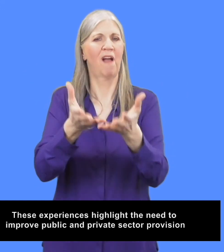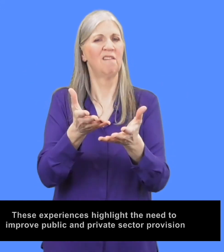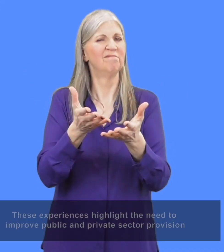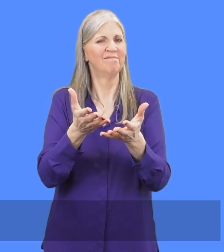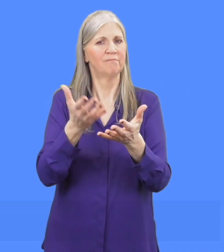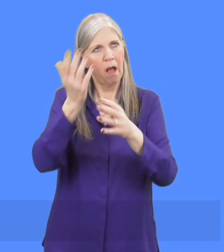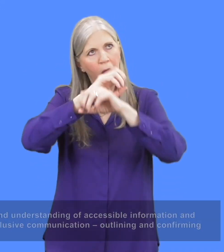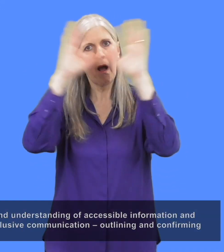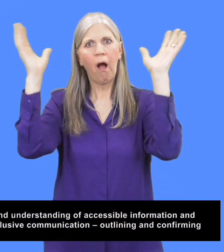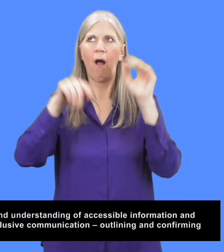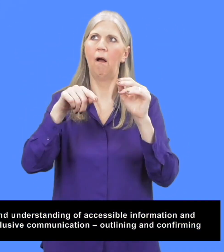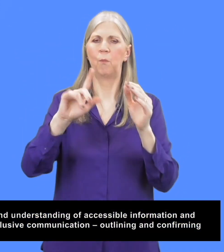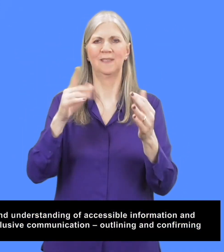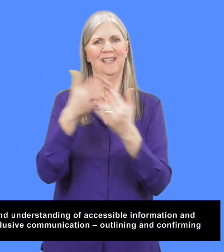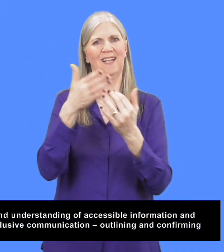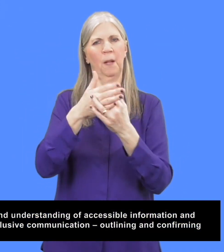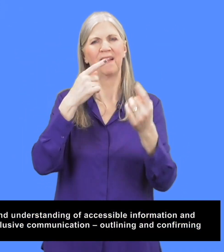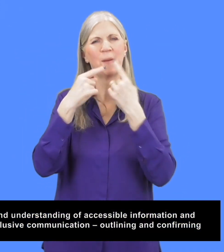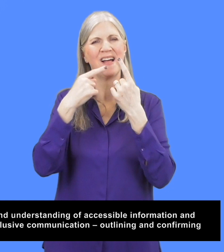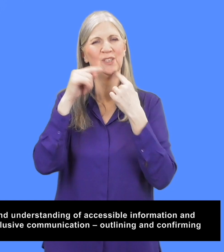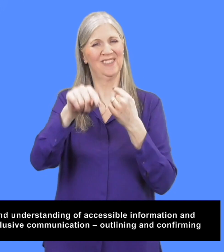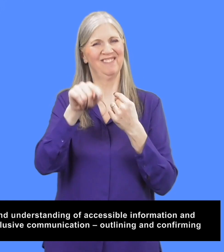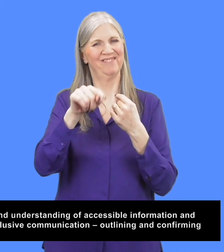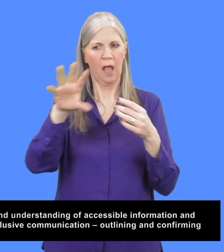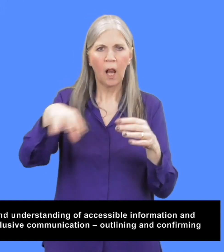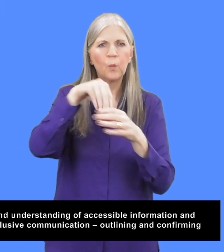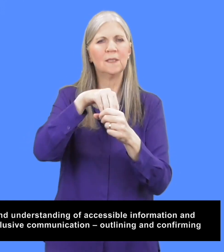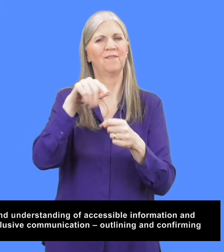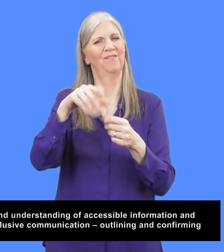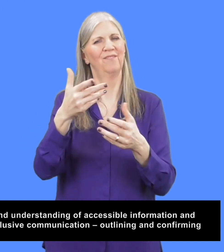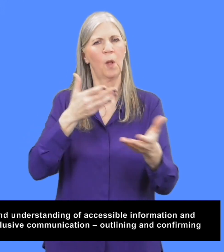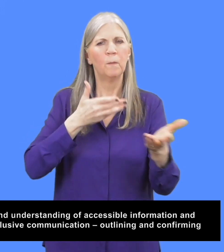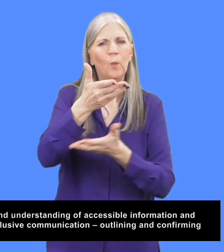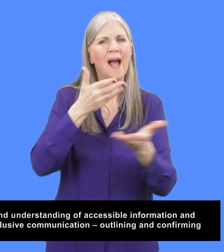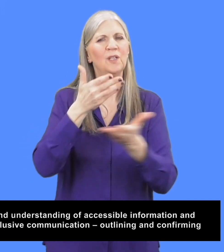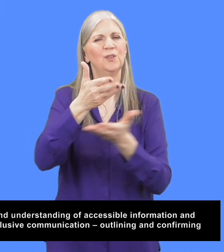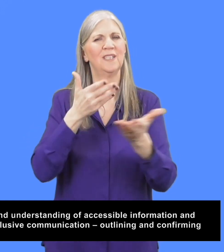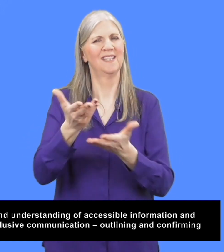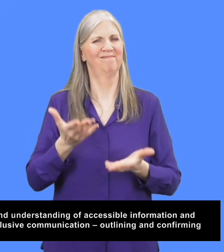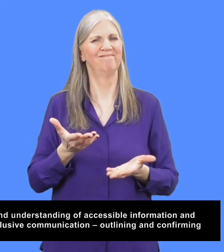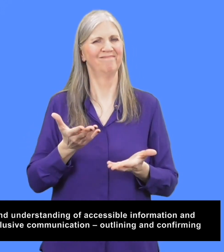and understanding of accessible information and inclusive communication, outlining and